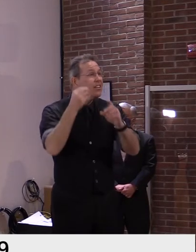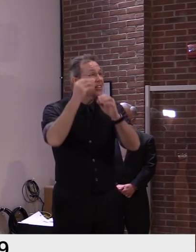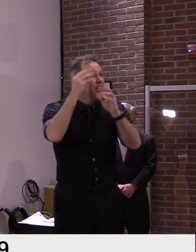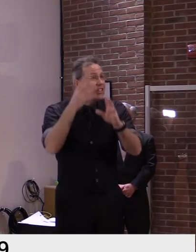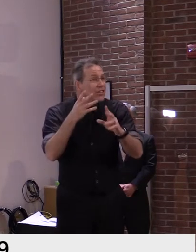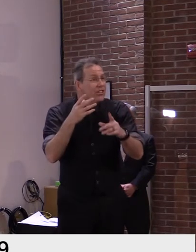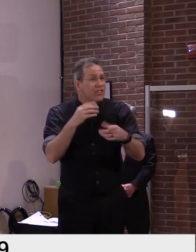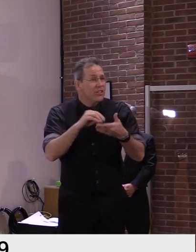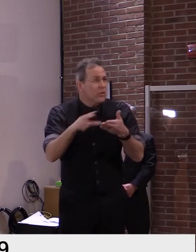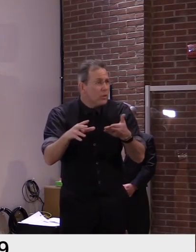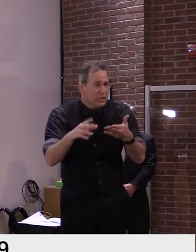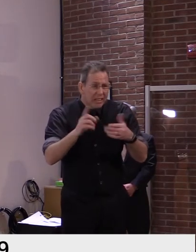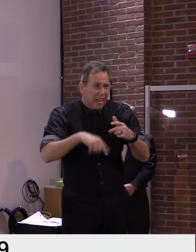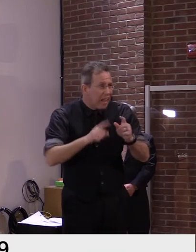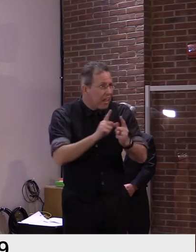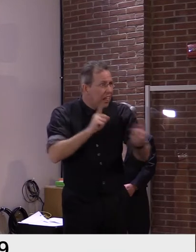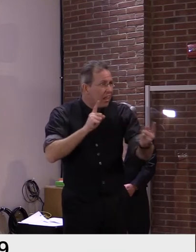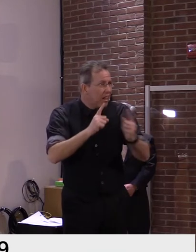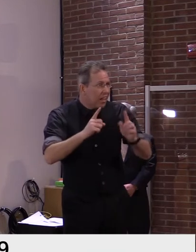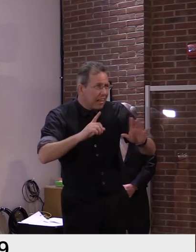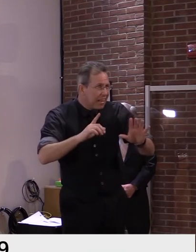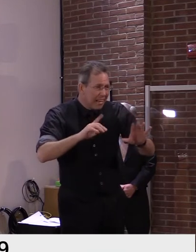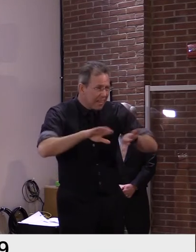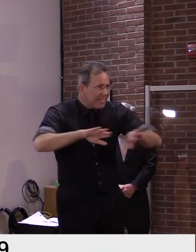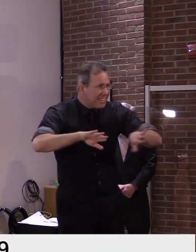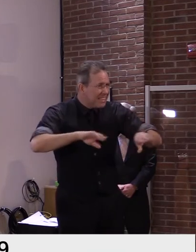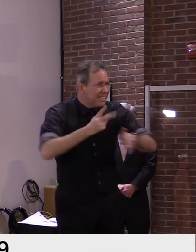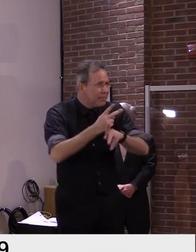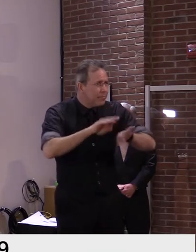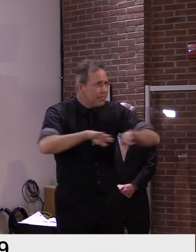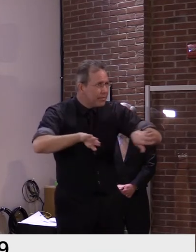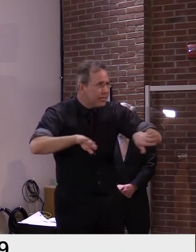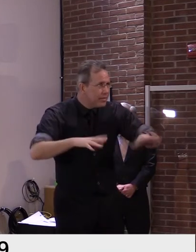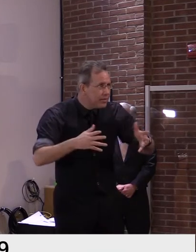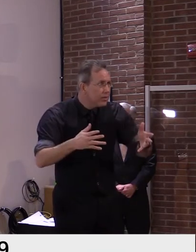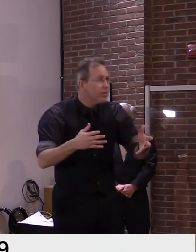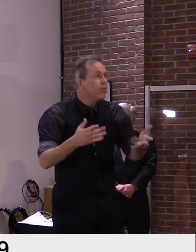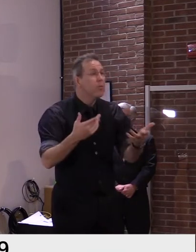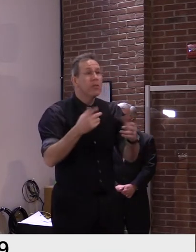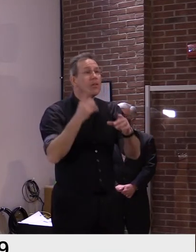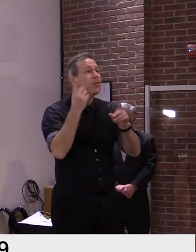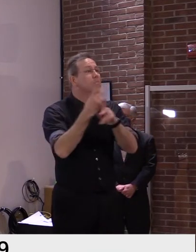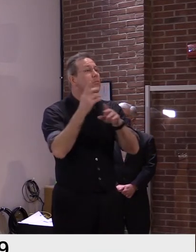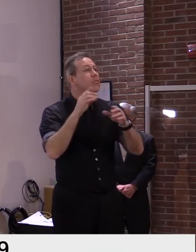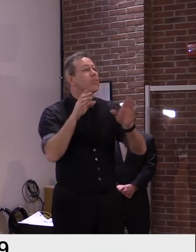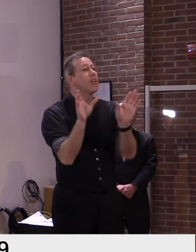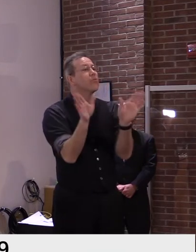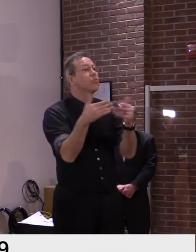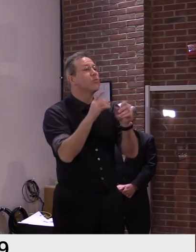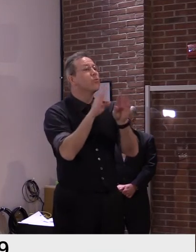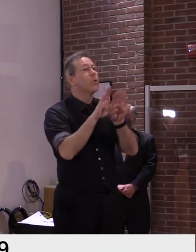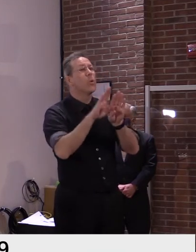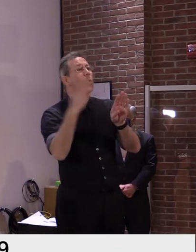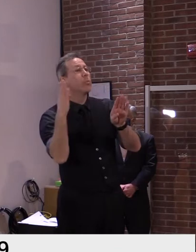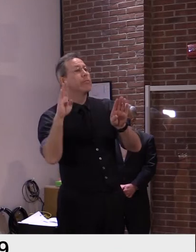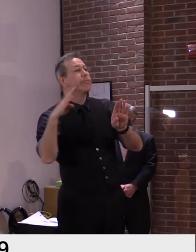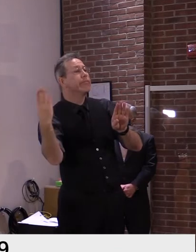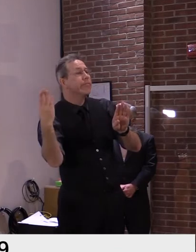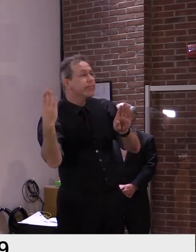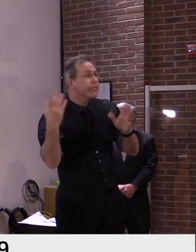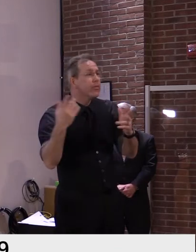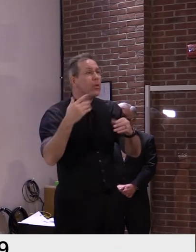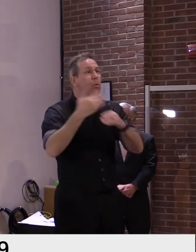one. Number two, they said, open windows and doors. Get the air circulating. Utilize